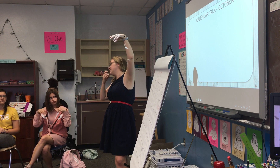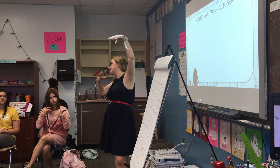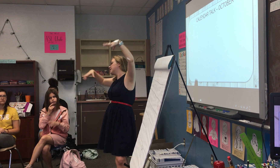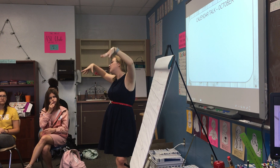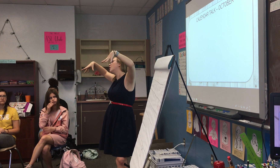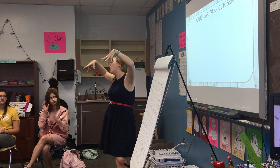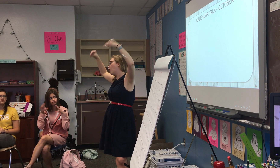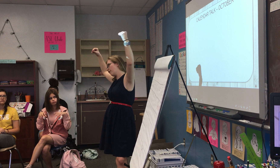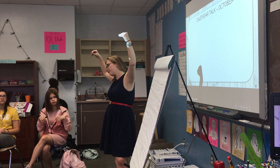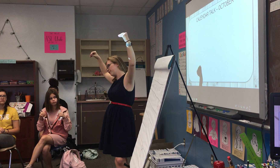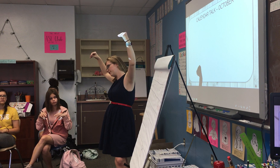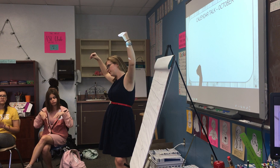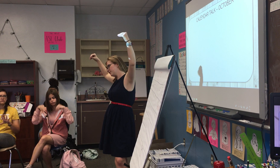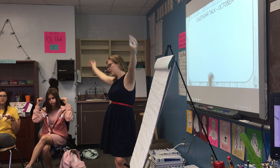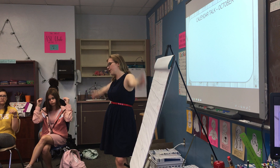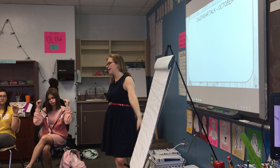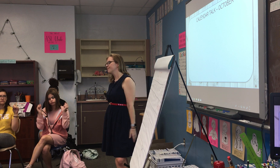lights off. Okay?